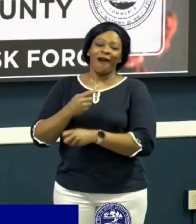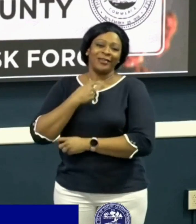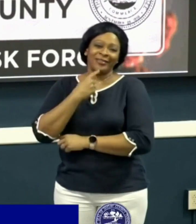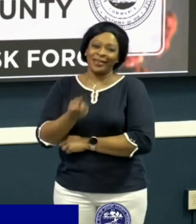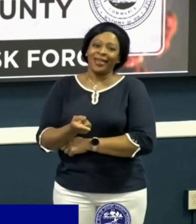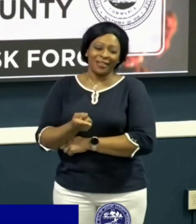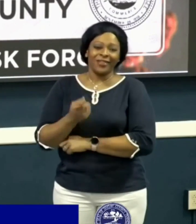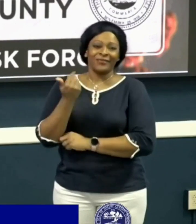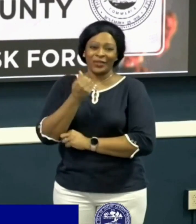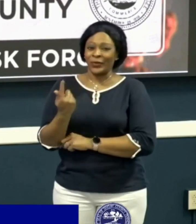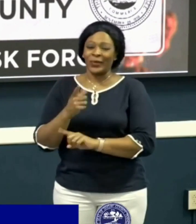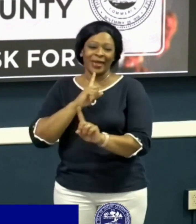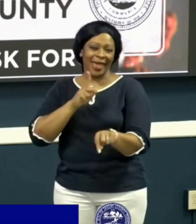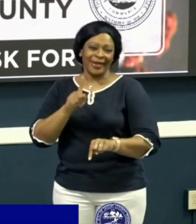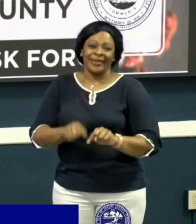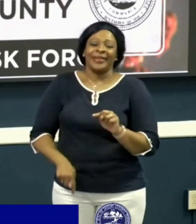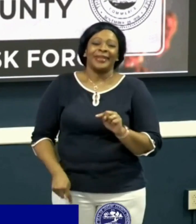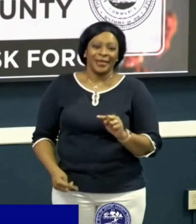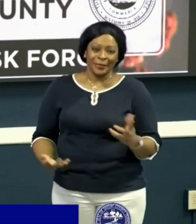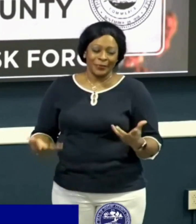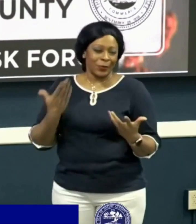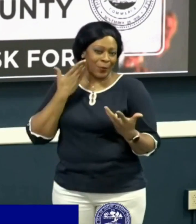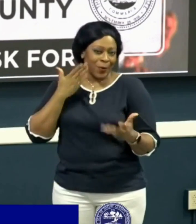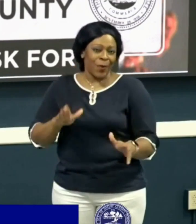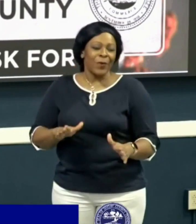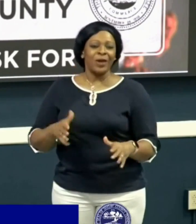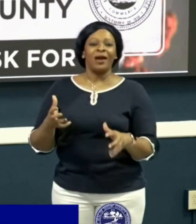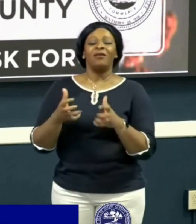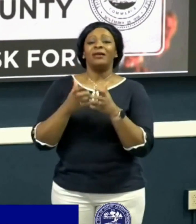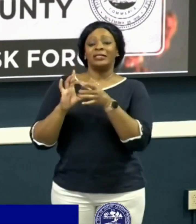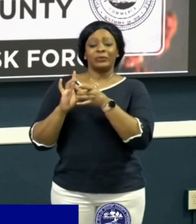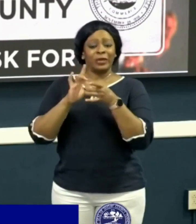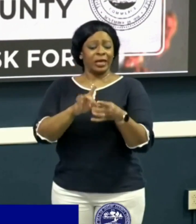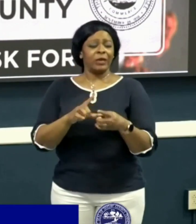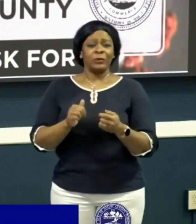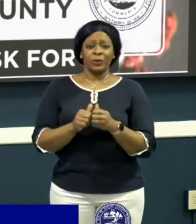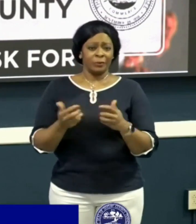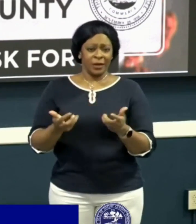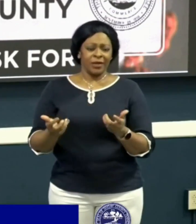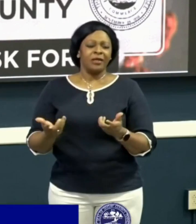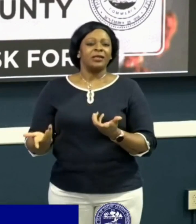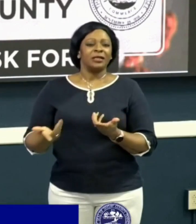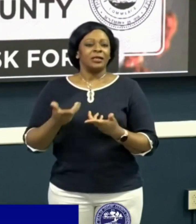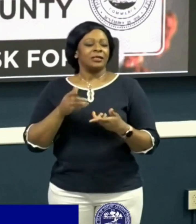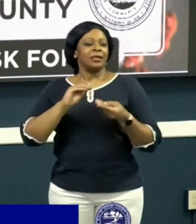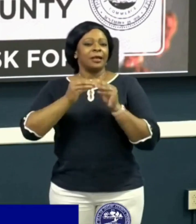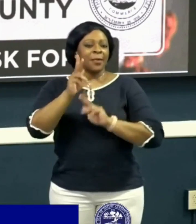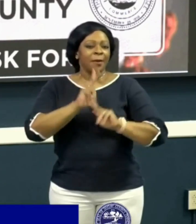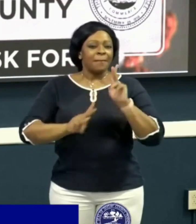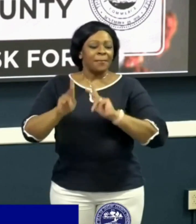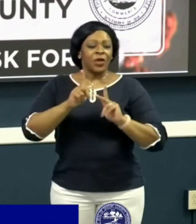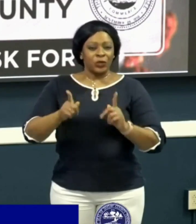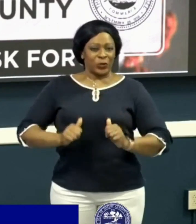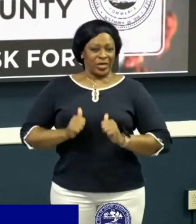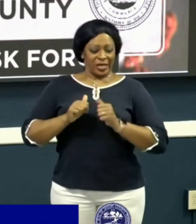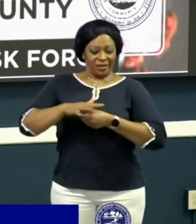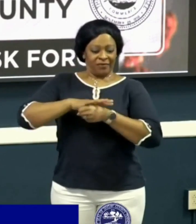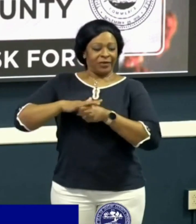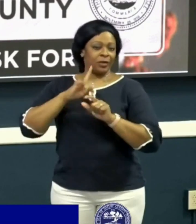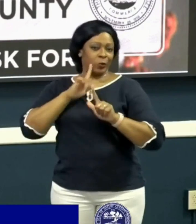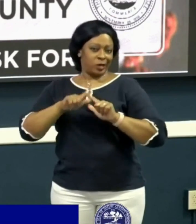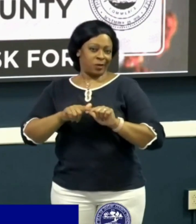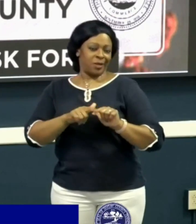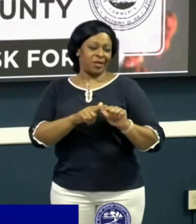for anybody to answer at this point. It has a lot to do with the population that you're living in.